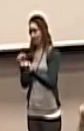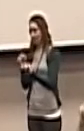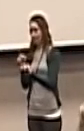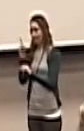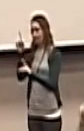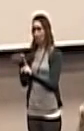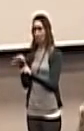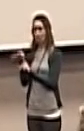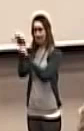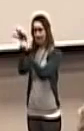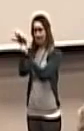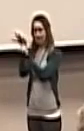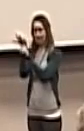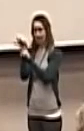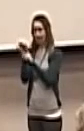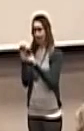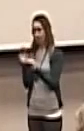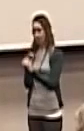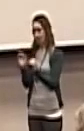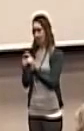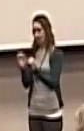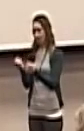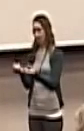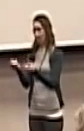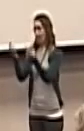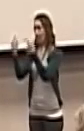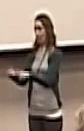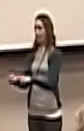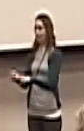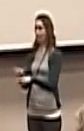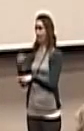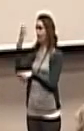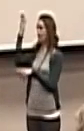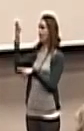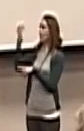nature, coming from nothing, but being Himself